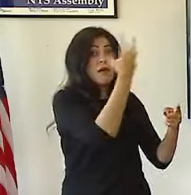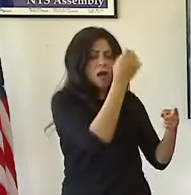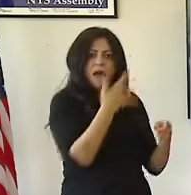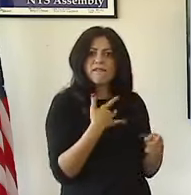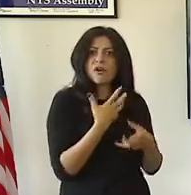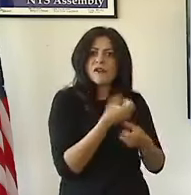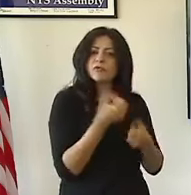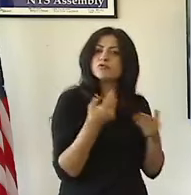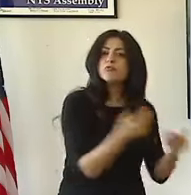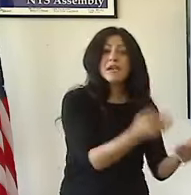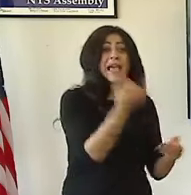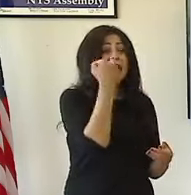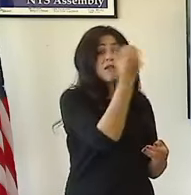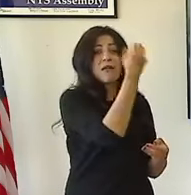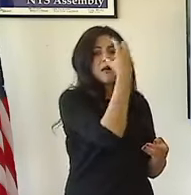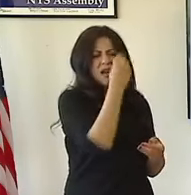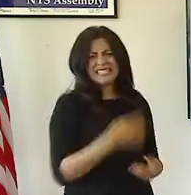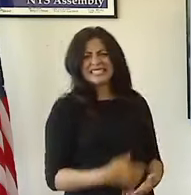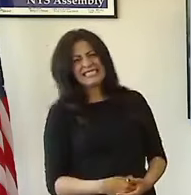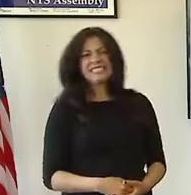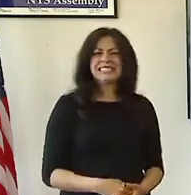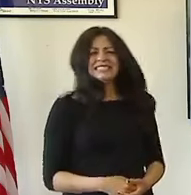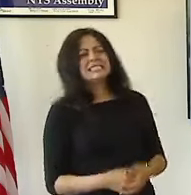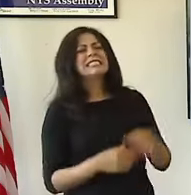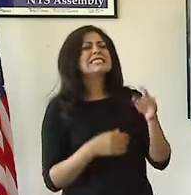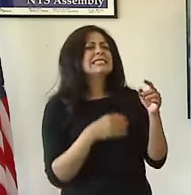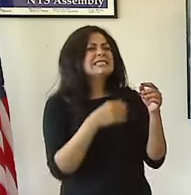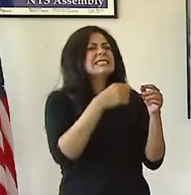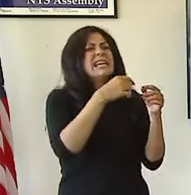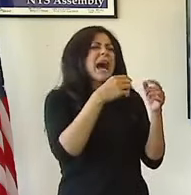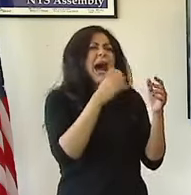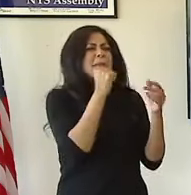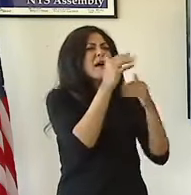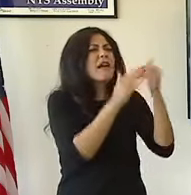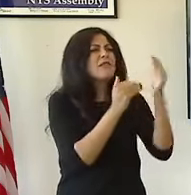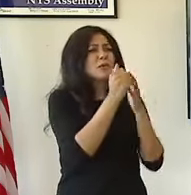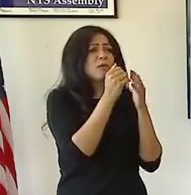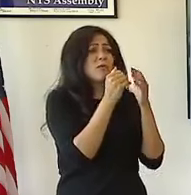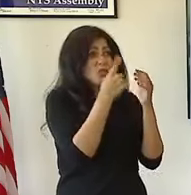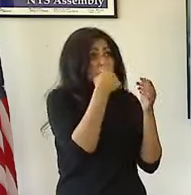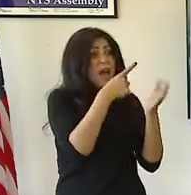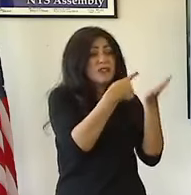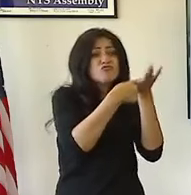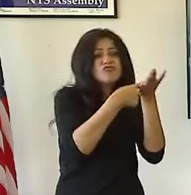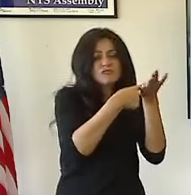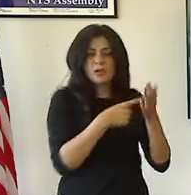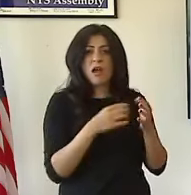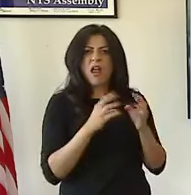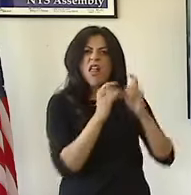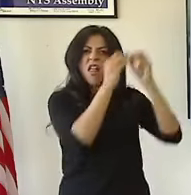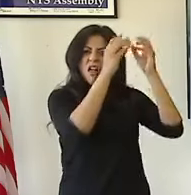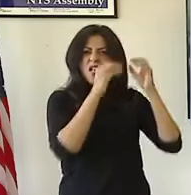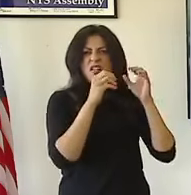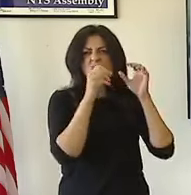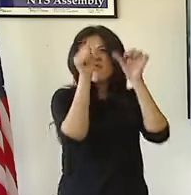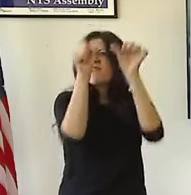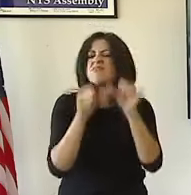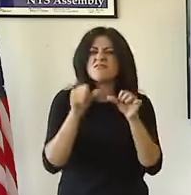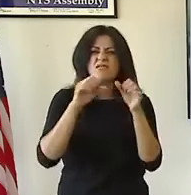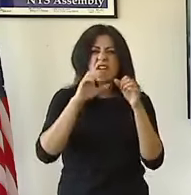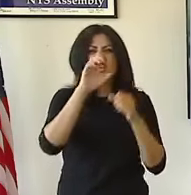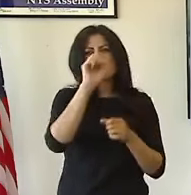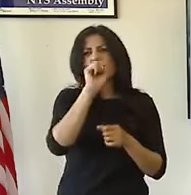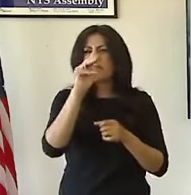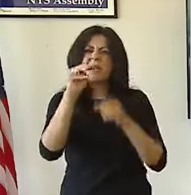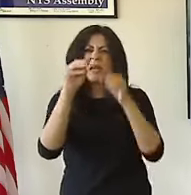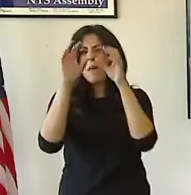that, ask them maybe to address your concern before we take the step of sort of squabbling and quarreling online.